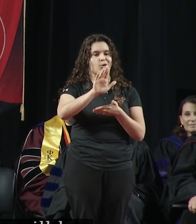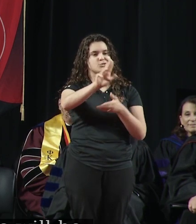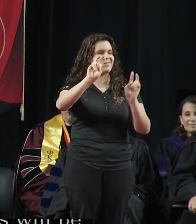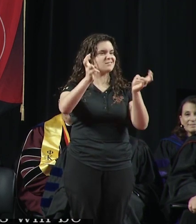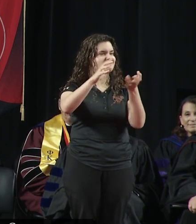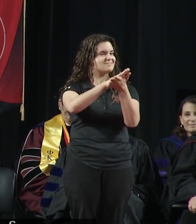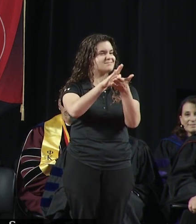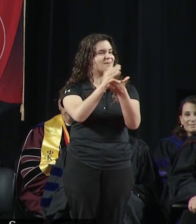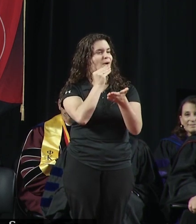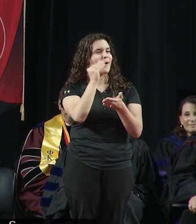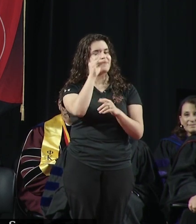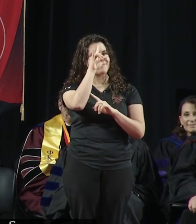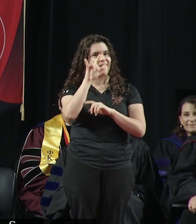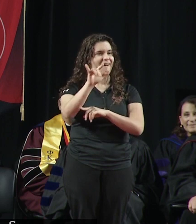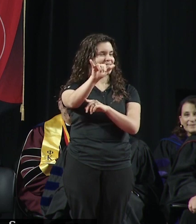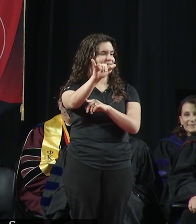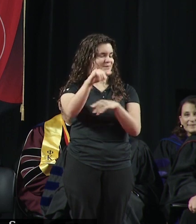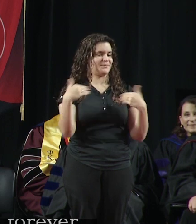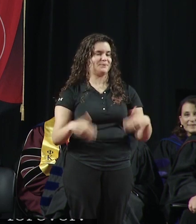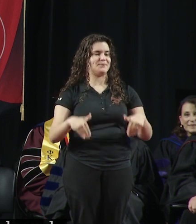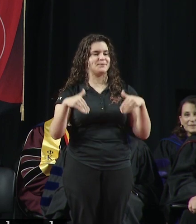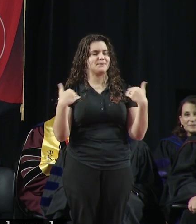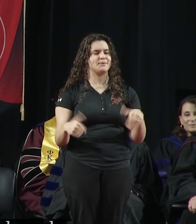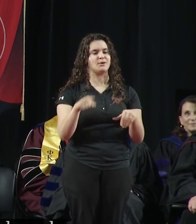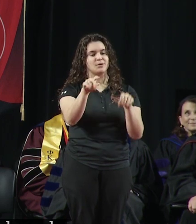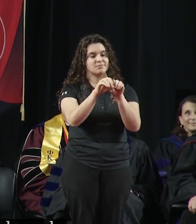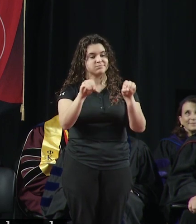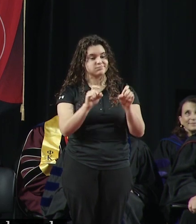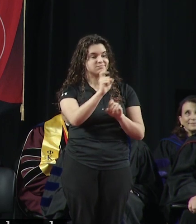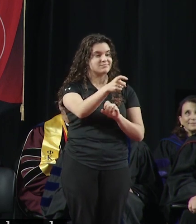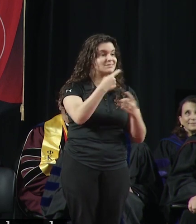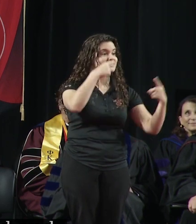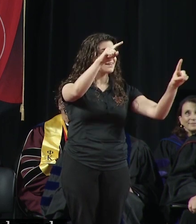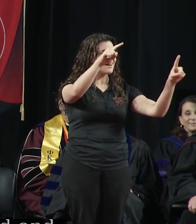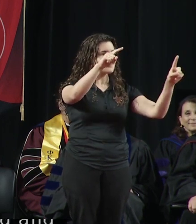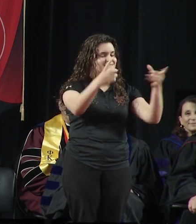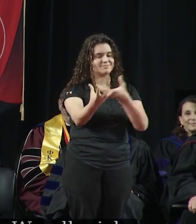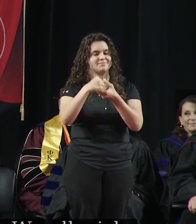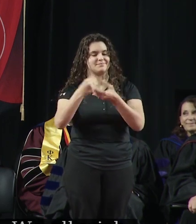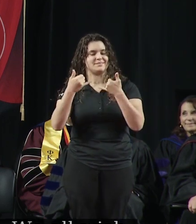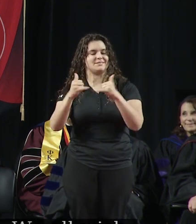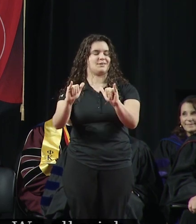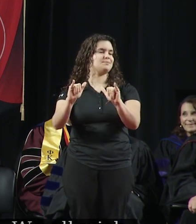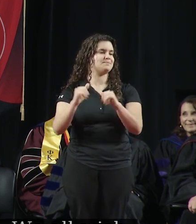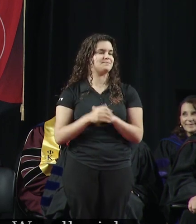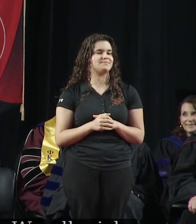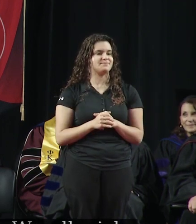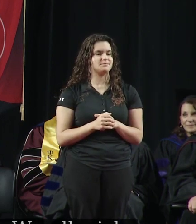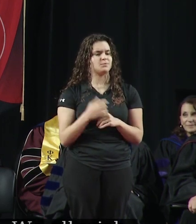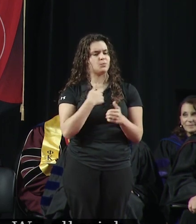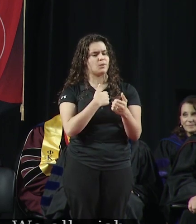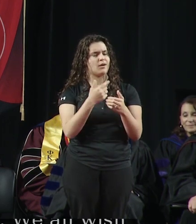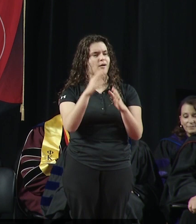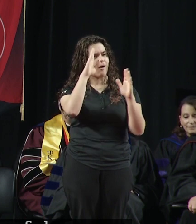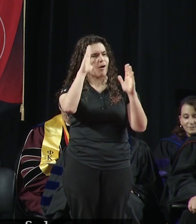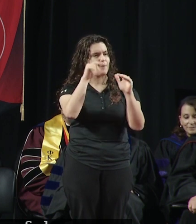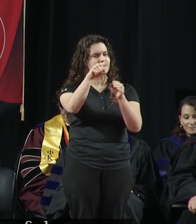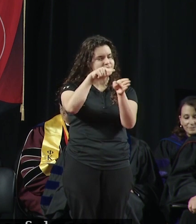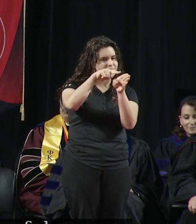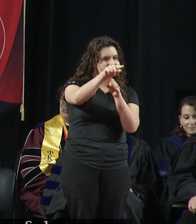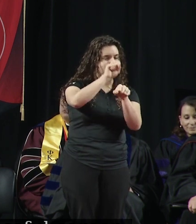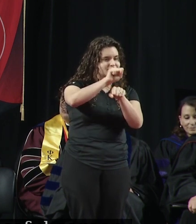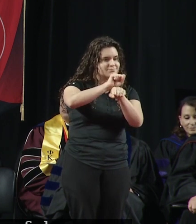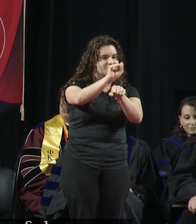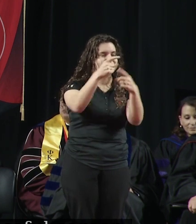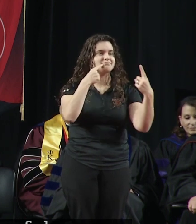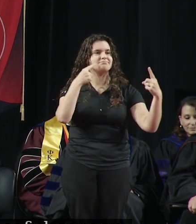forever. Enjoy your newfound and hard-earned success. We all wish you a long and successful career in the field